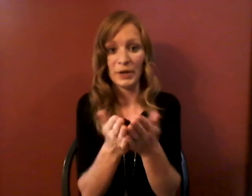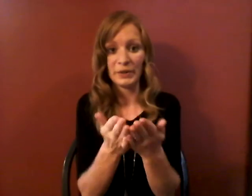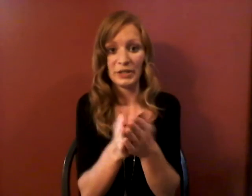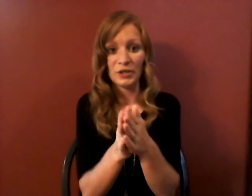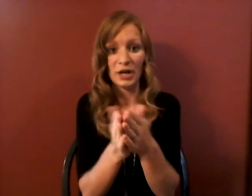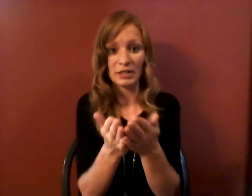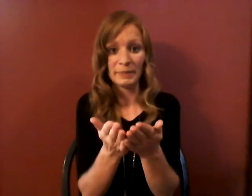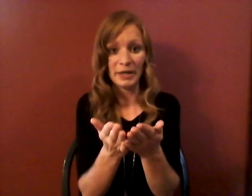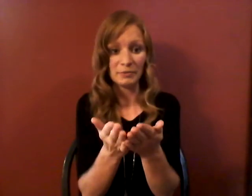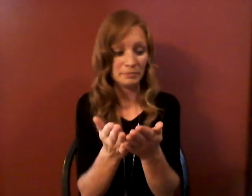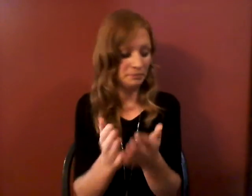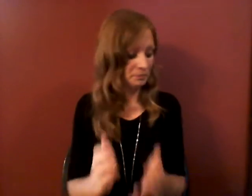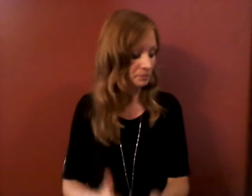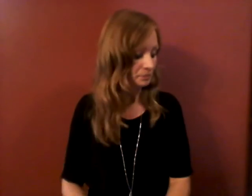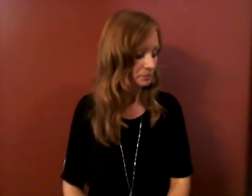already talked about.